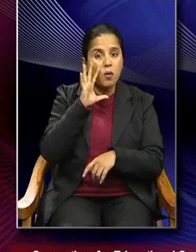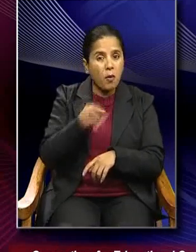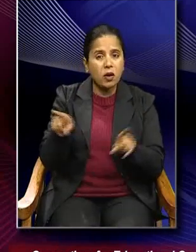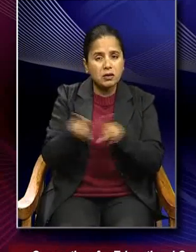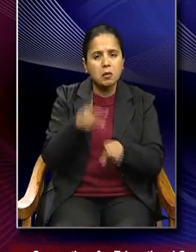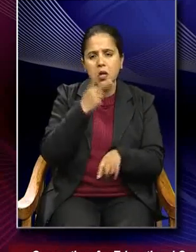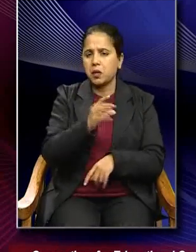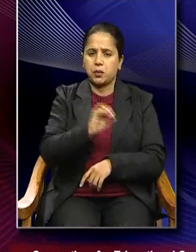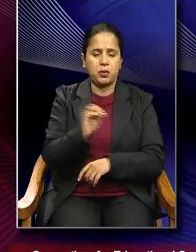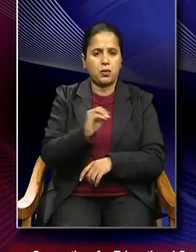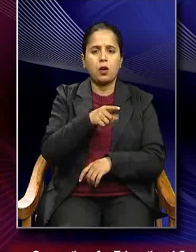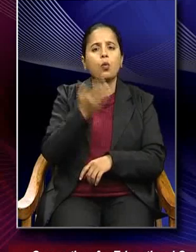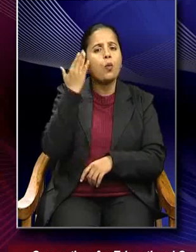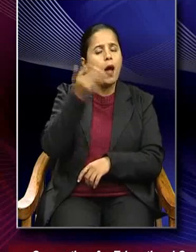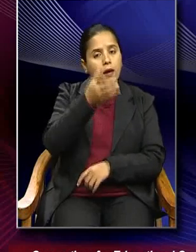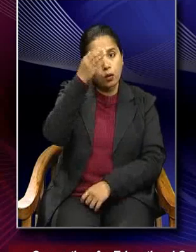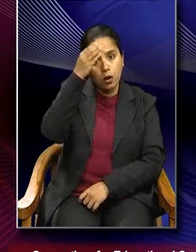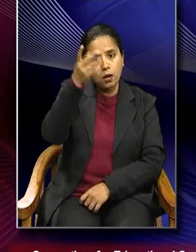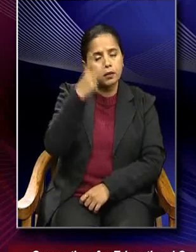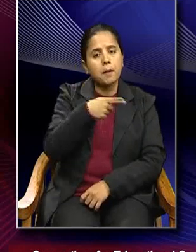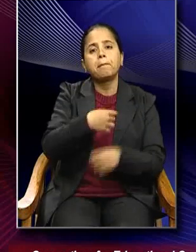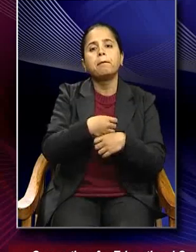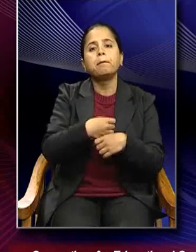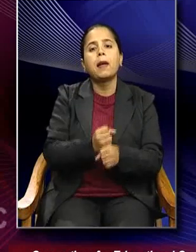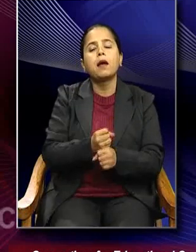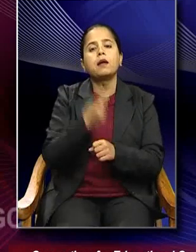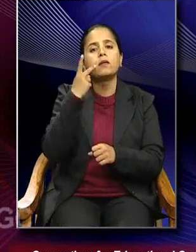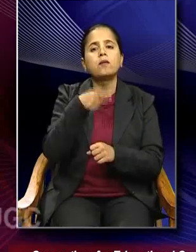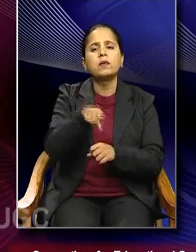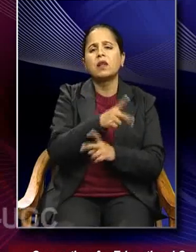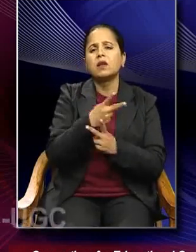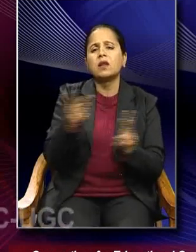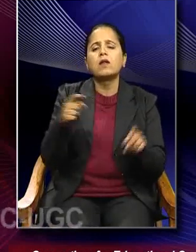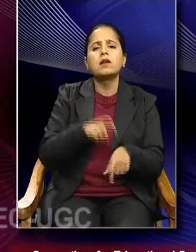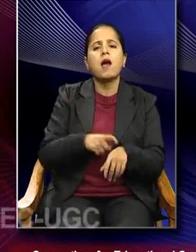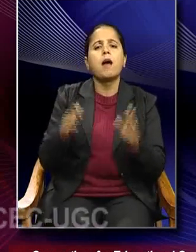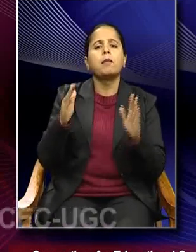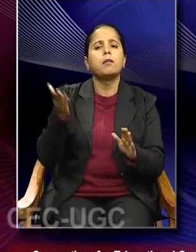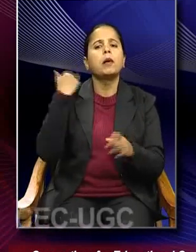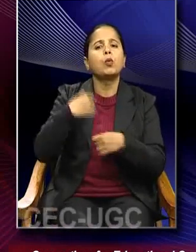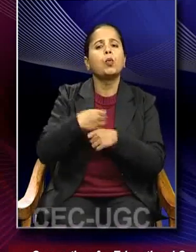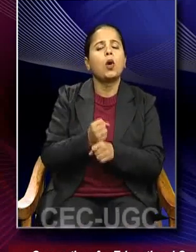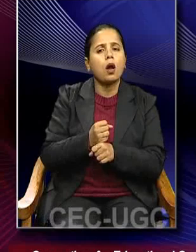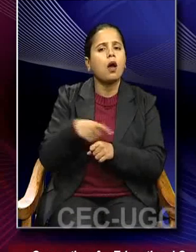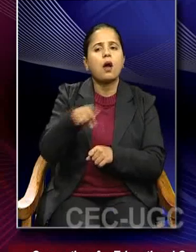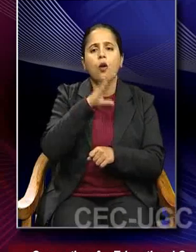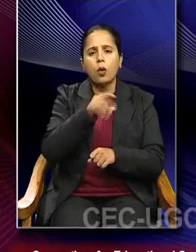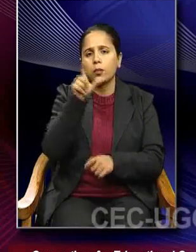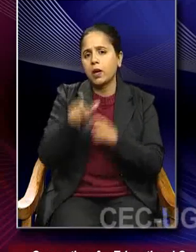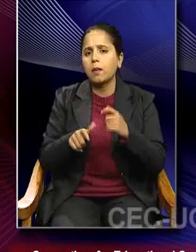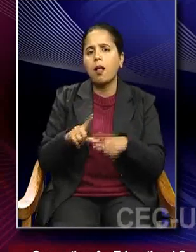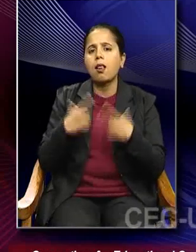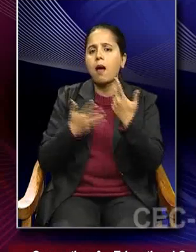because these concepts were constructed in a different period of time and space. So